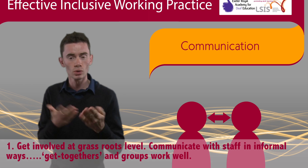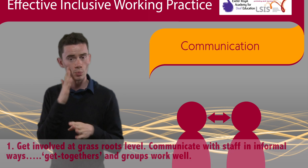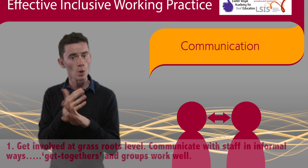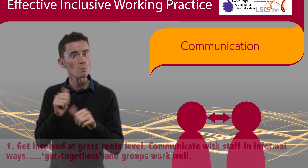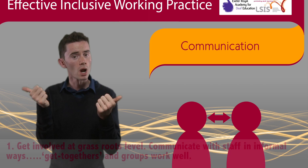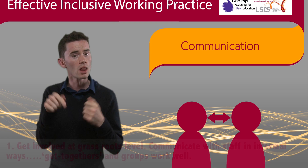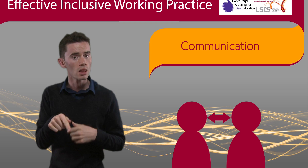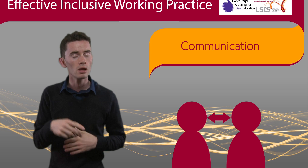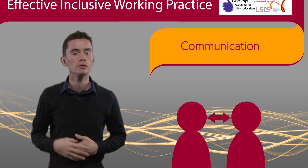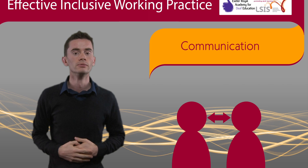well.